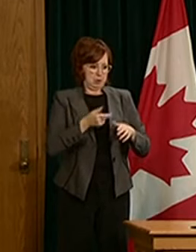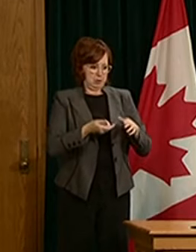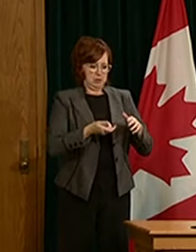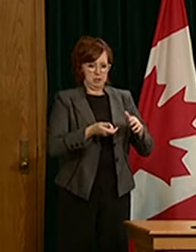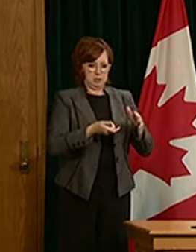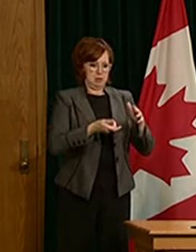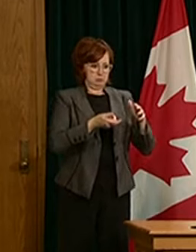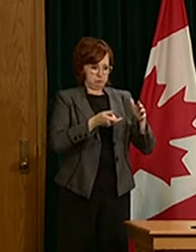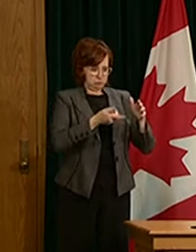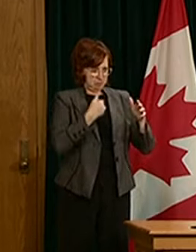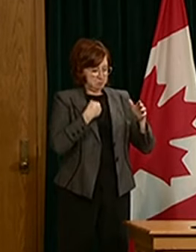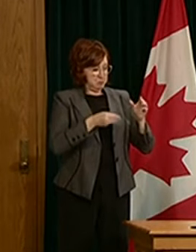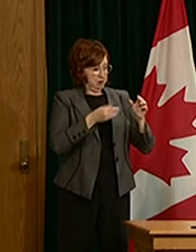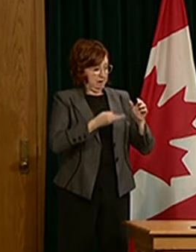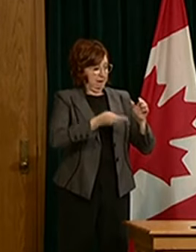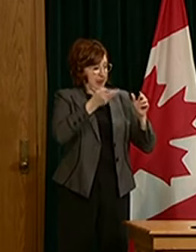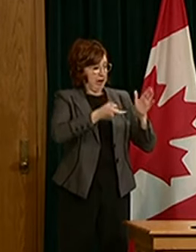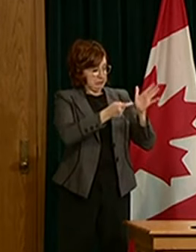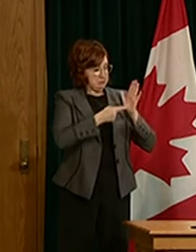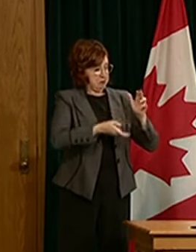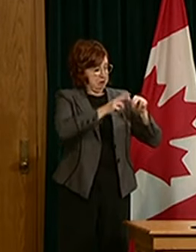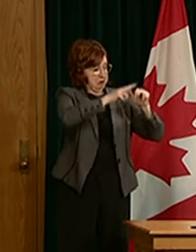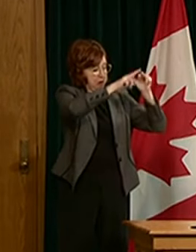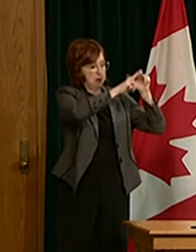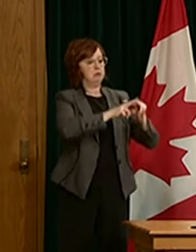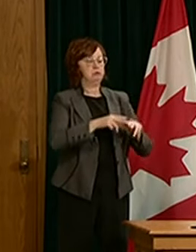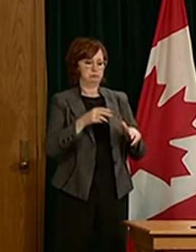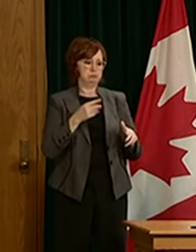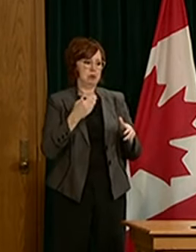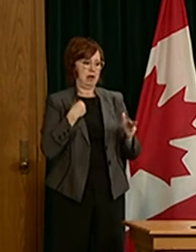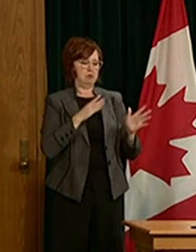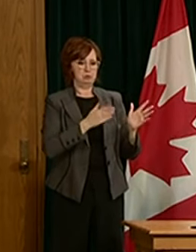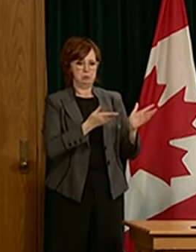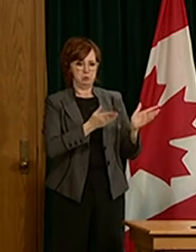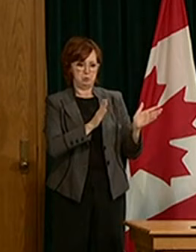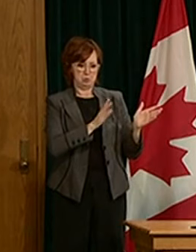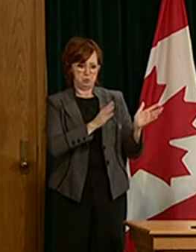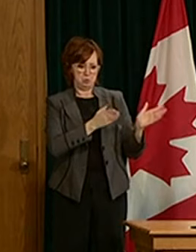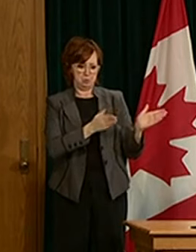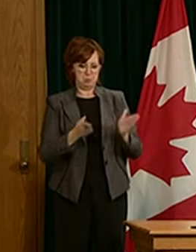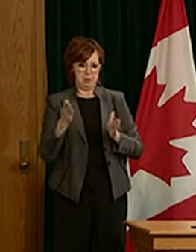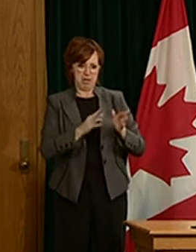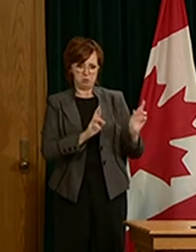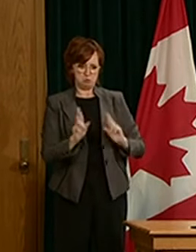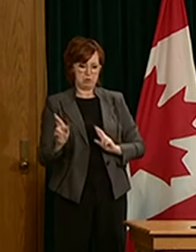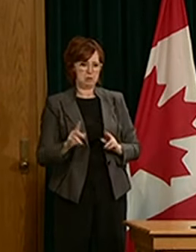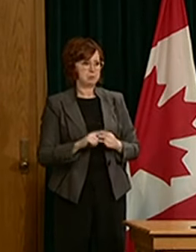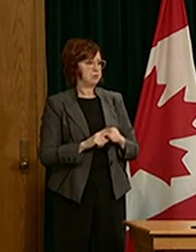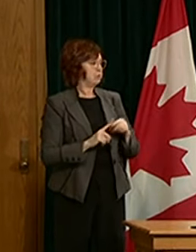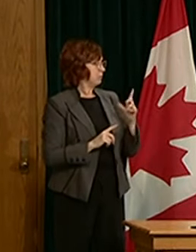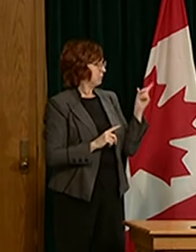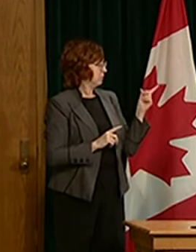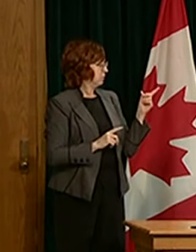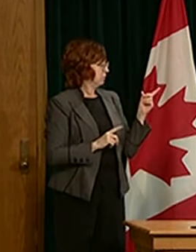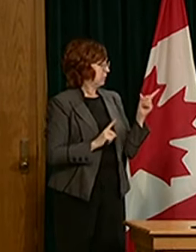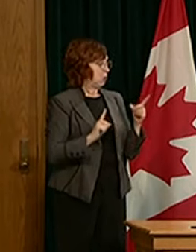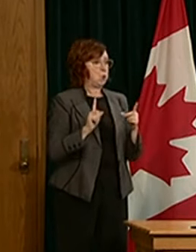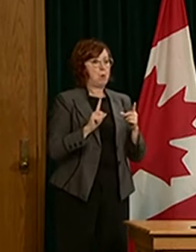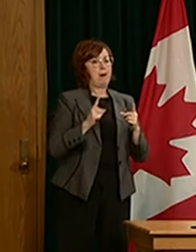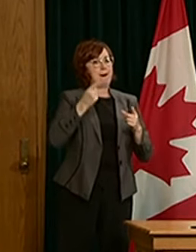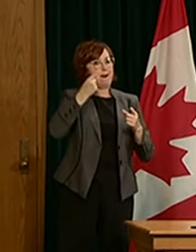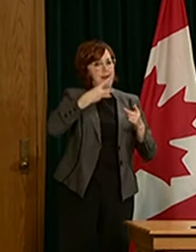well as non-COVID hospitals. And you can see in the map those locations that are identified to be mixed, where they would see